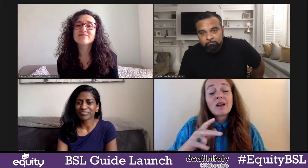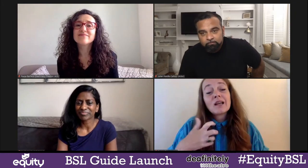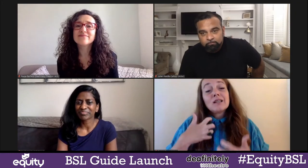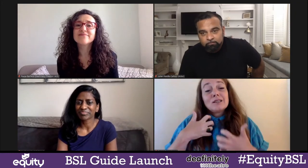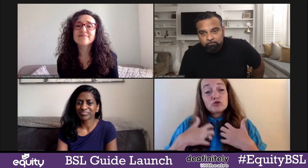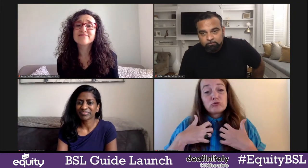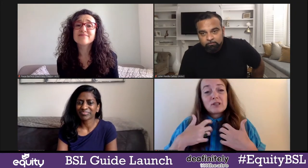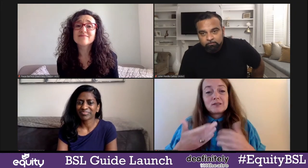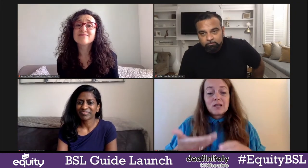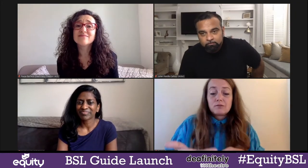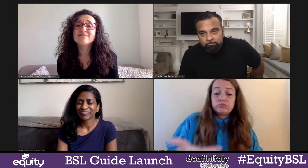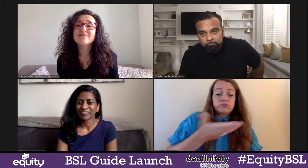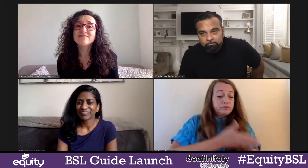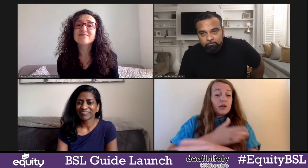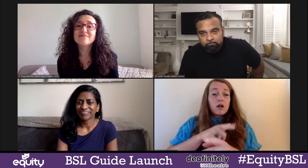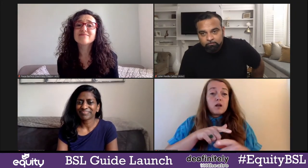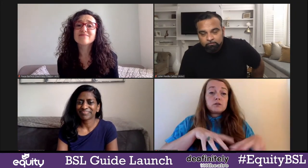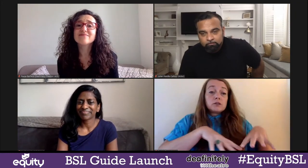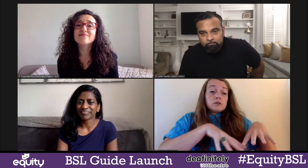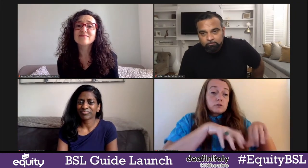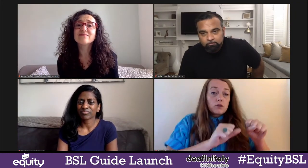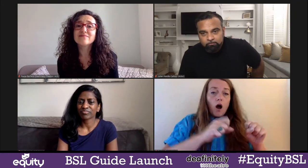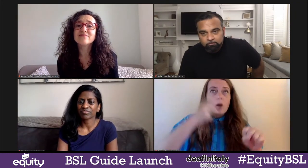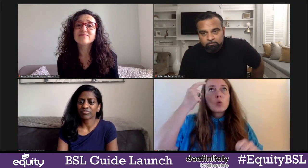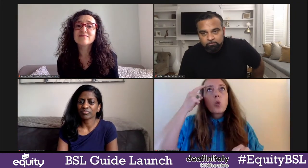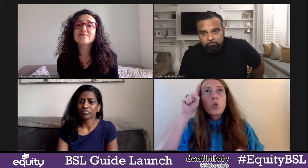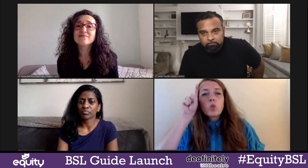some feedback? And it's interesting,